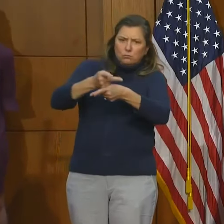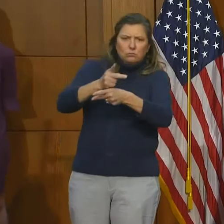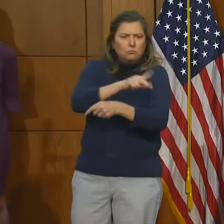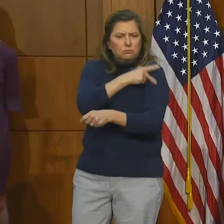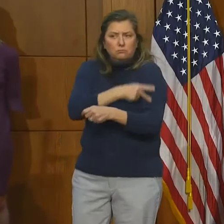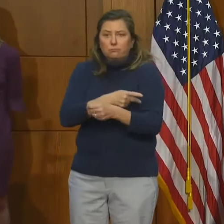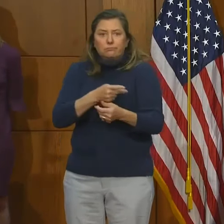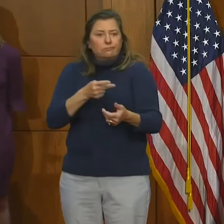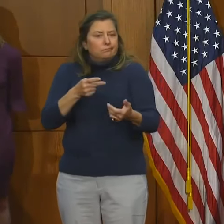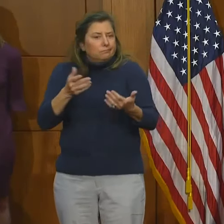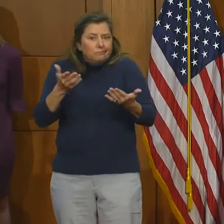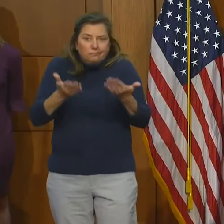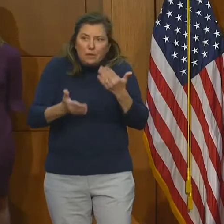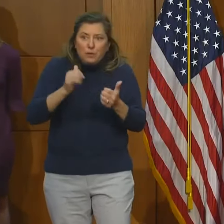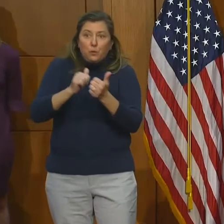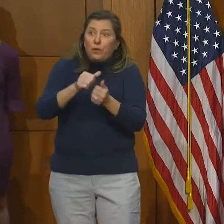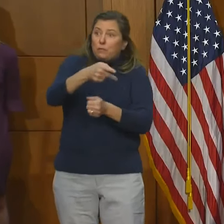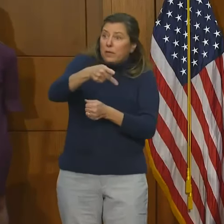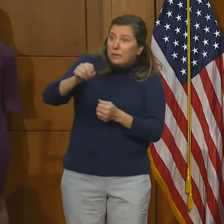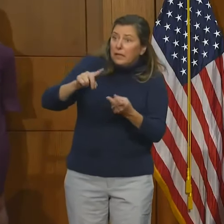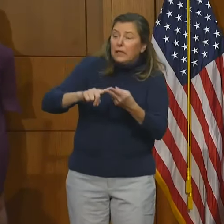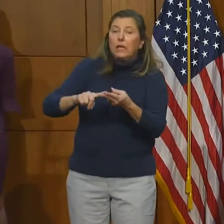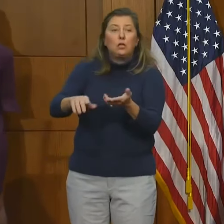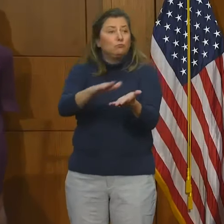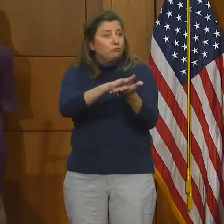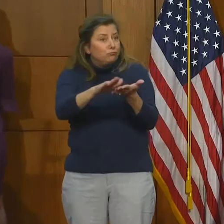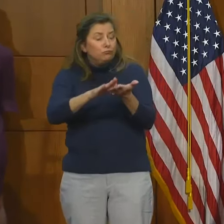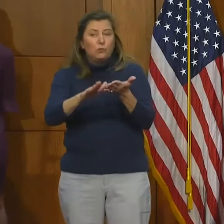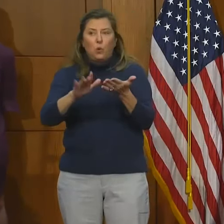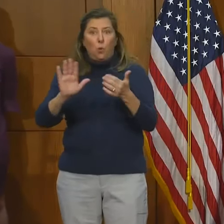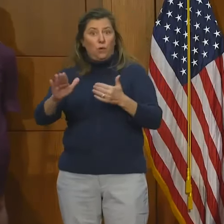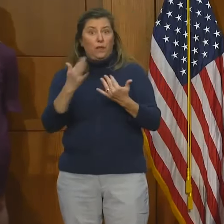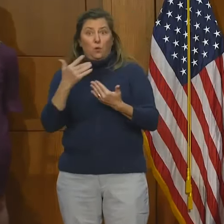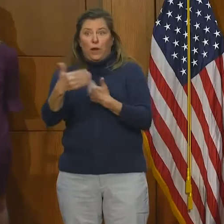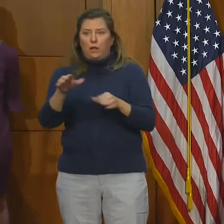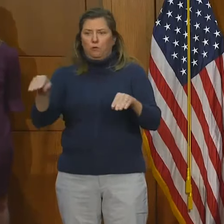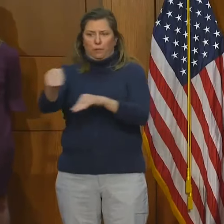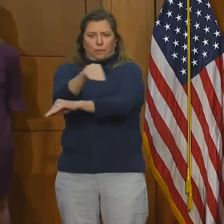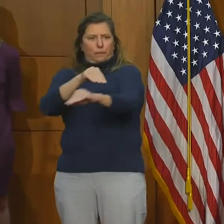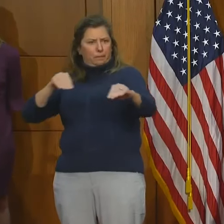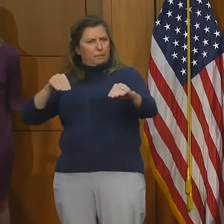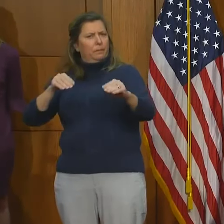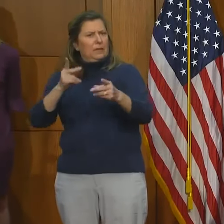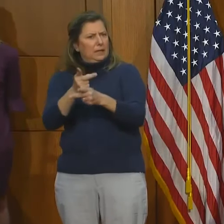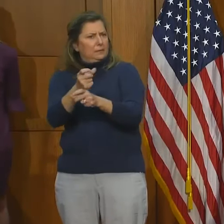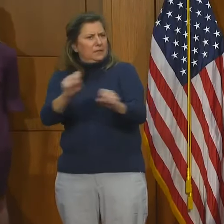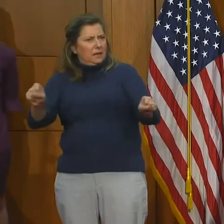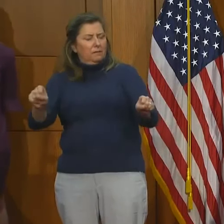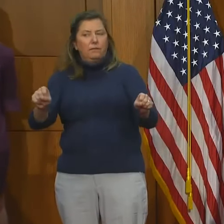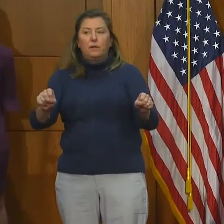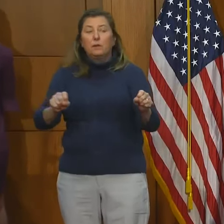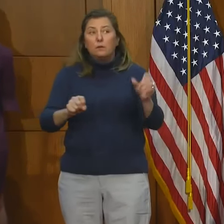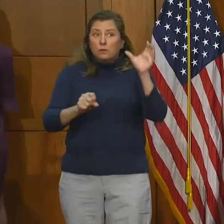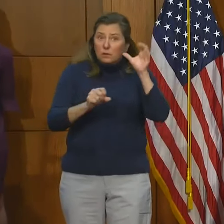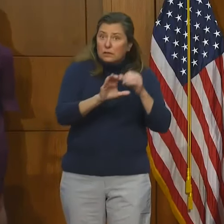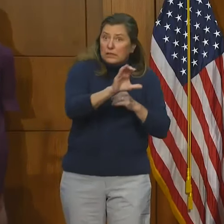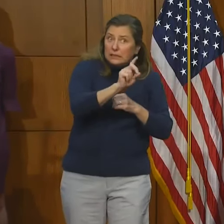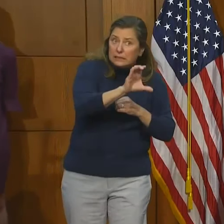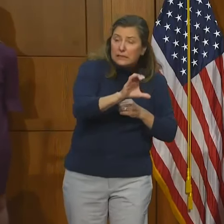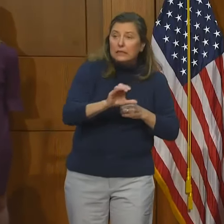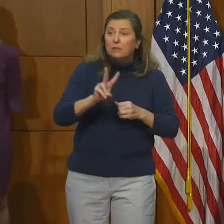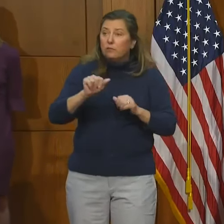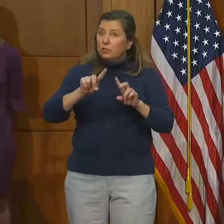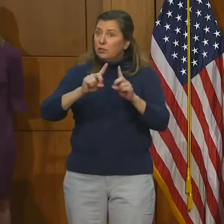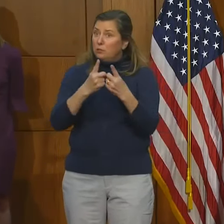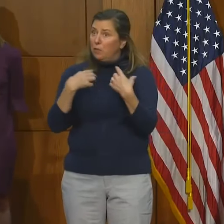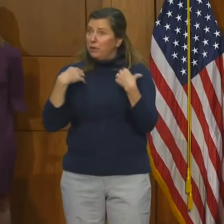it be PPE, sanitation, or changes to the waiting room. We're listening for guidance to the CDC, the Virginia Department of Health, and our